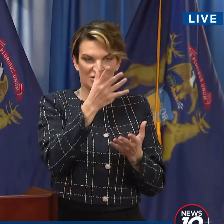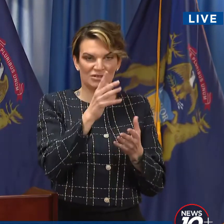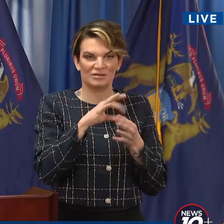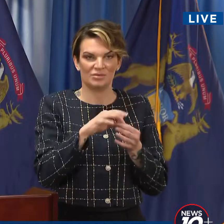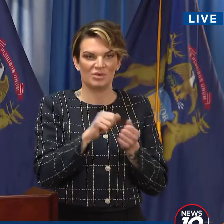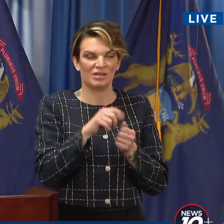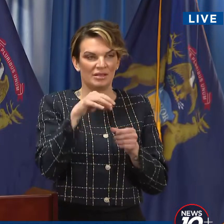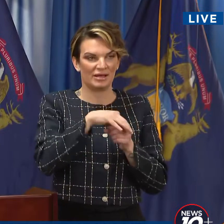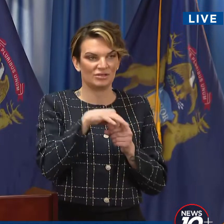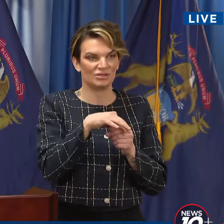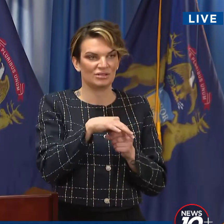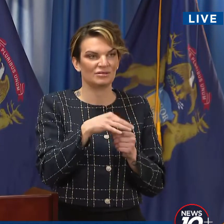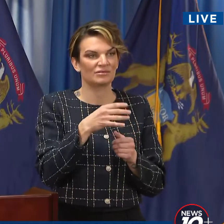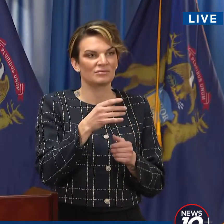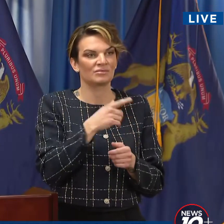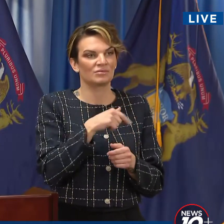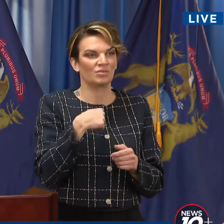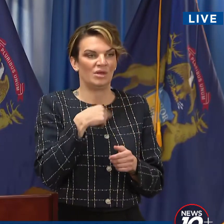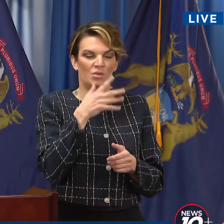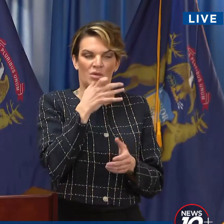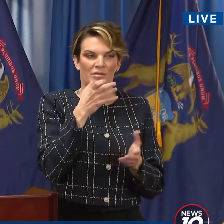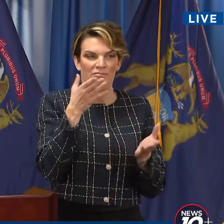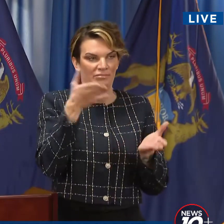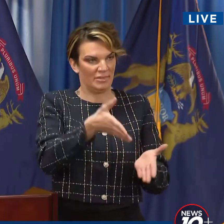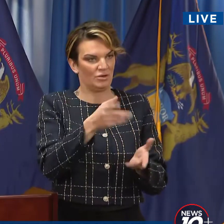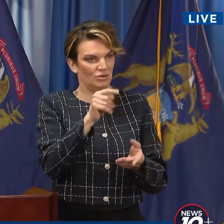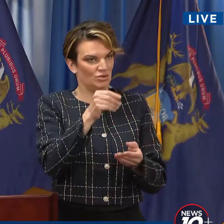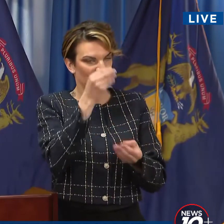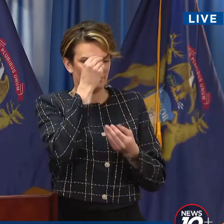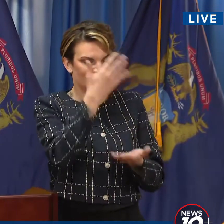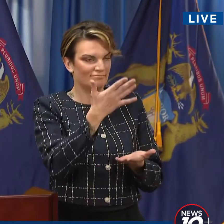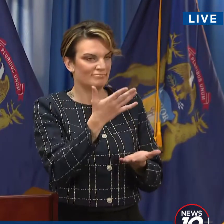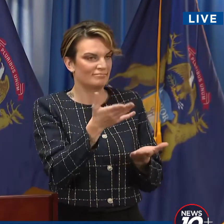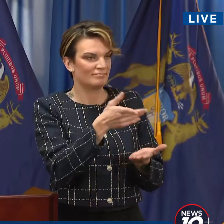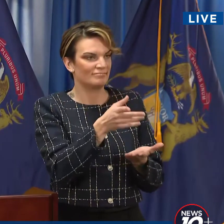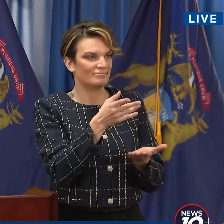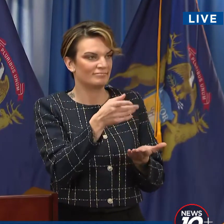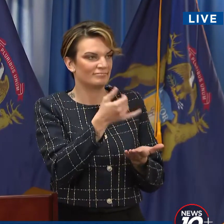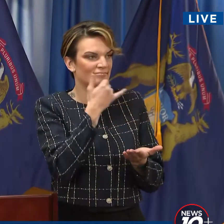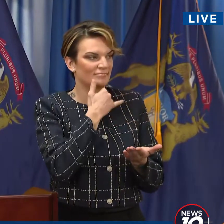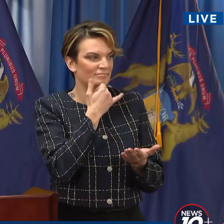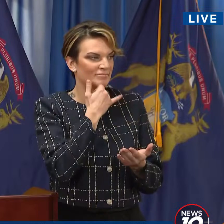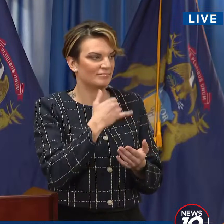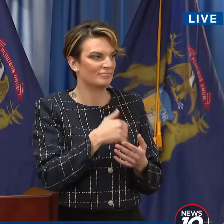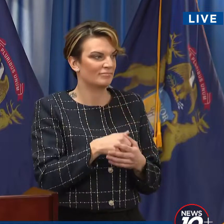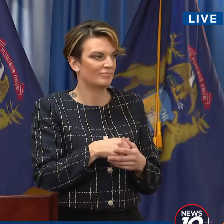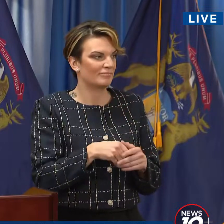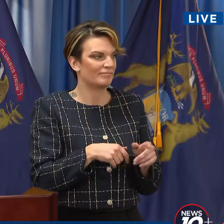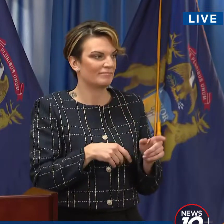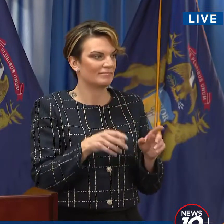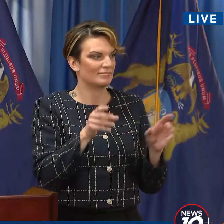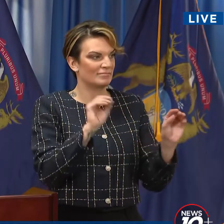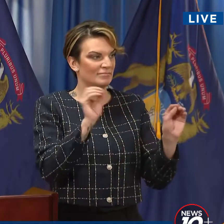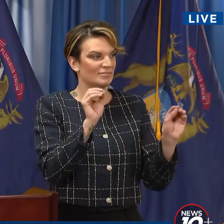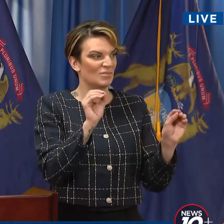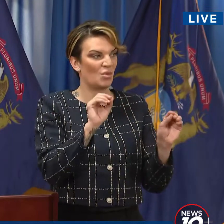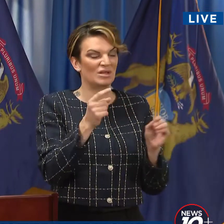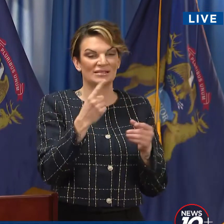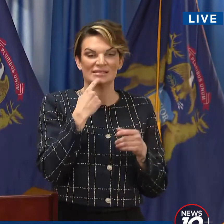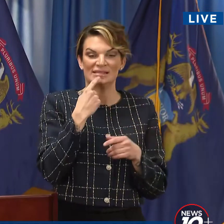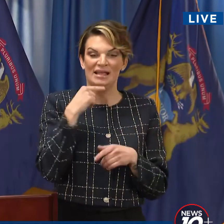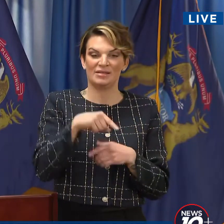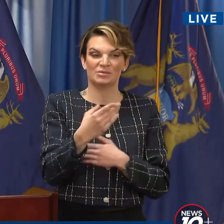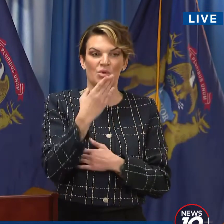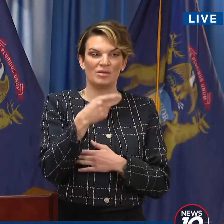our elections or our work in Michigan, we will be there to correct the record swiftly and vociferously. Asked another way, nobody's claimed this is a rigged election this